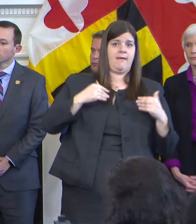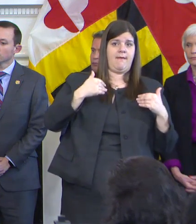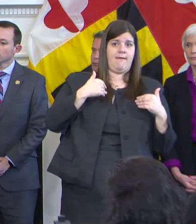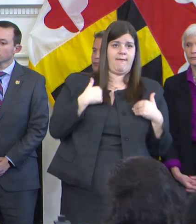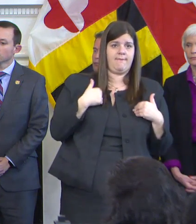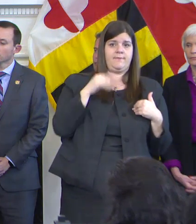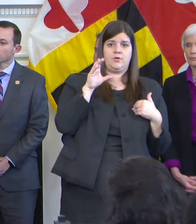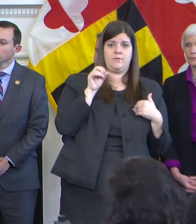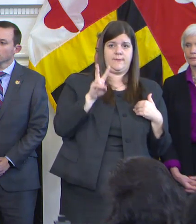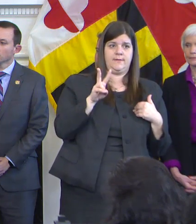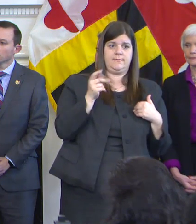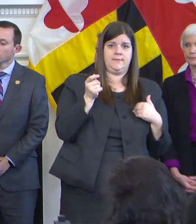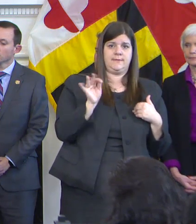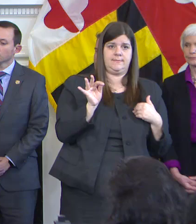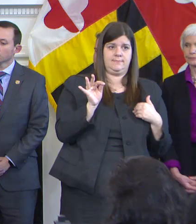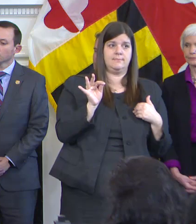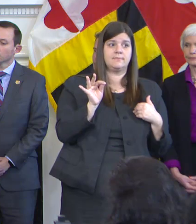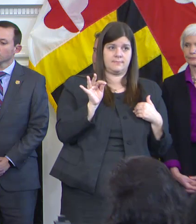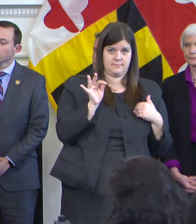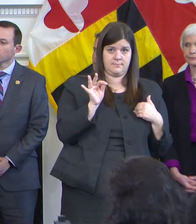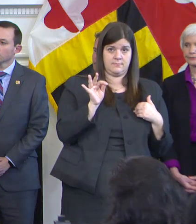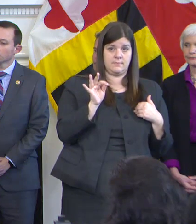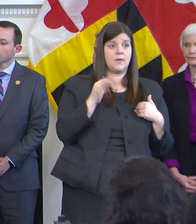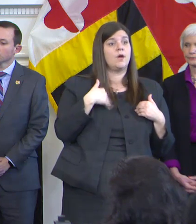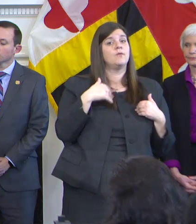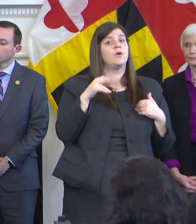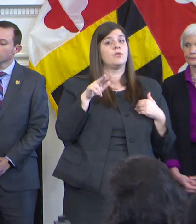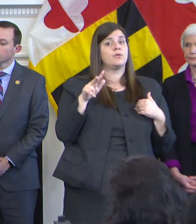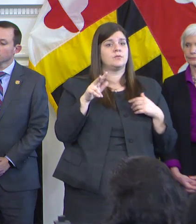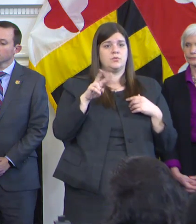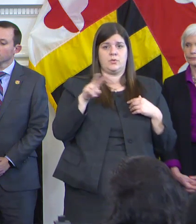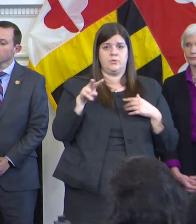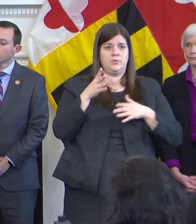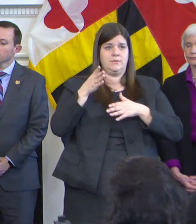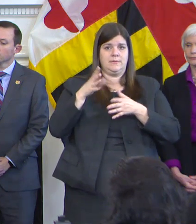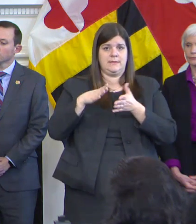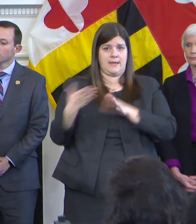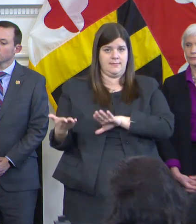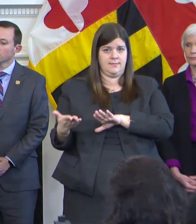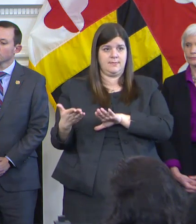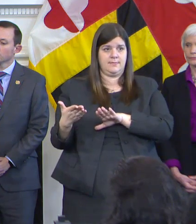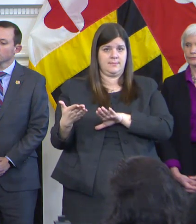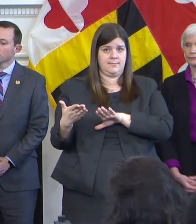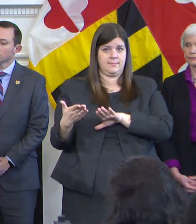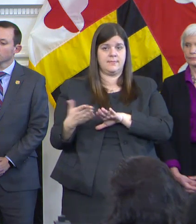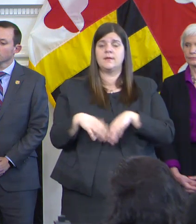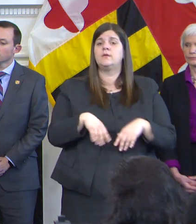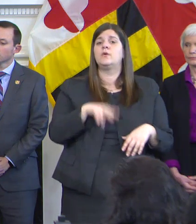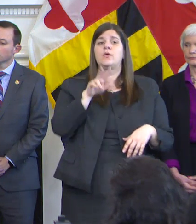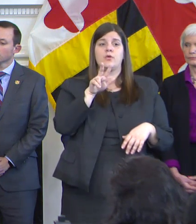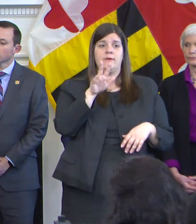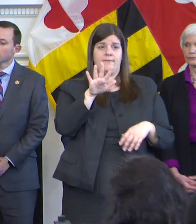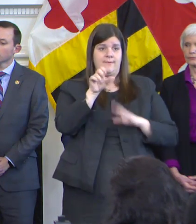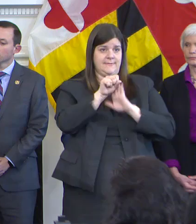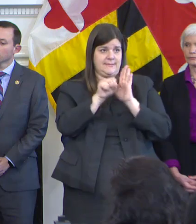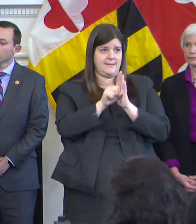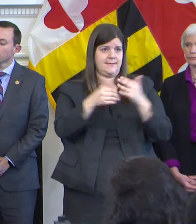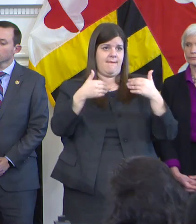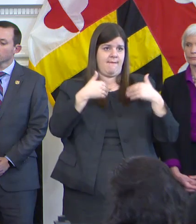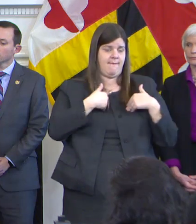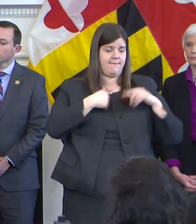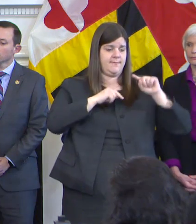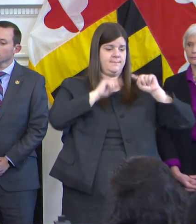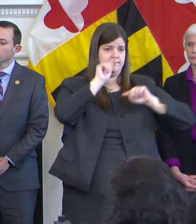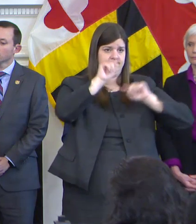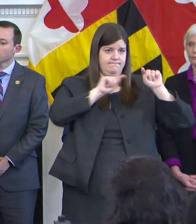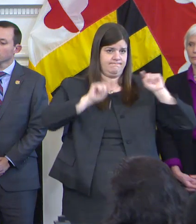across 35 states and Washington, D.C. The Vice President and federal health officials continue